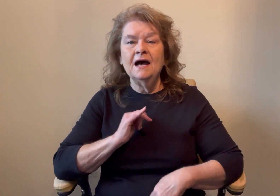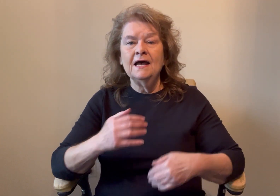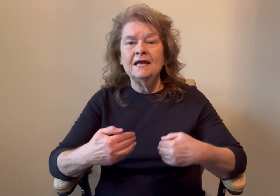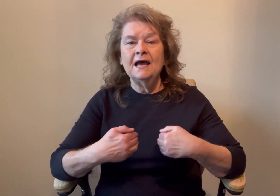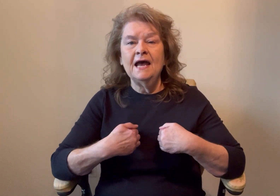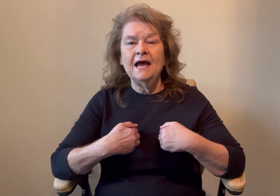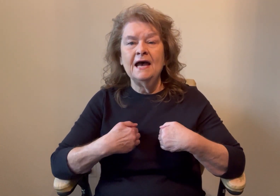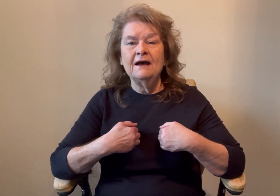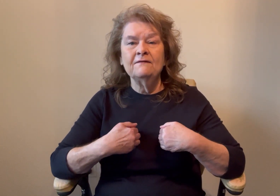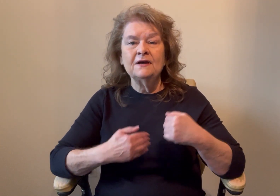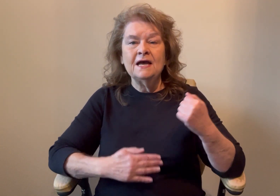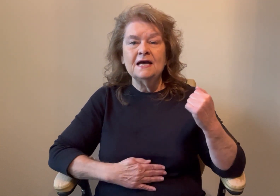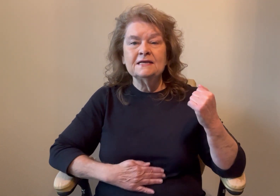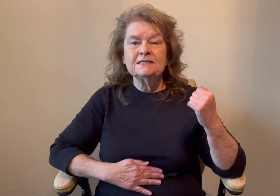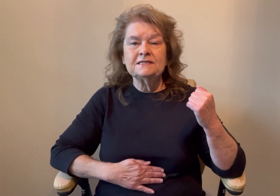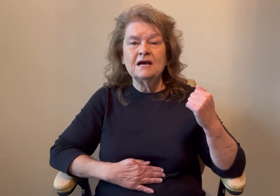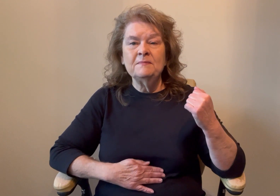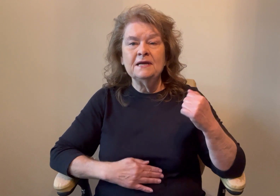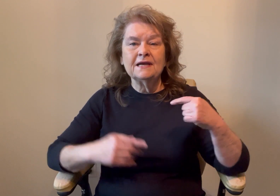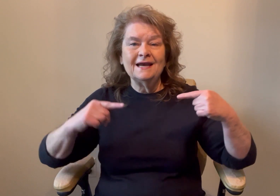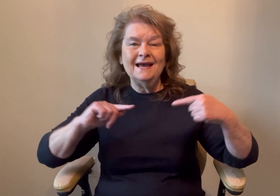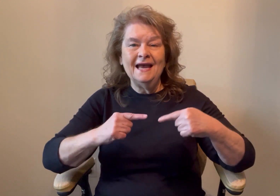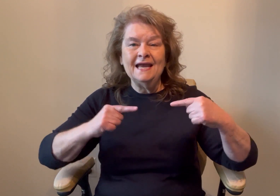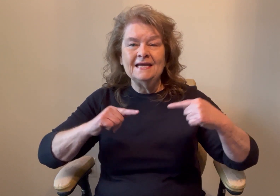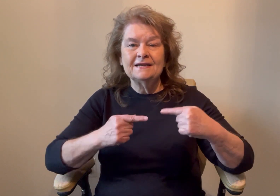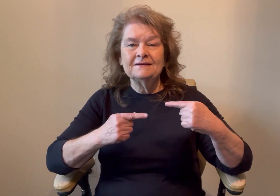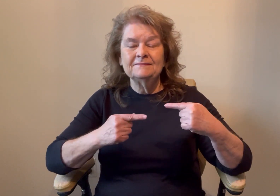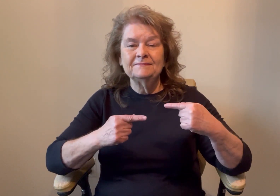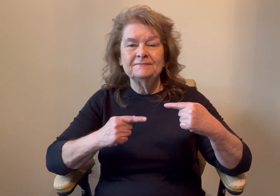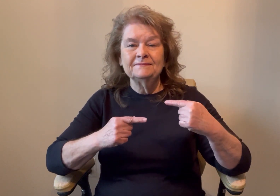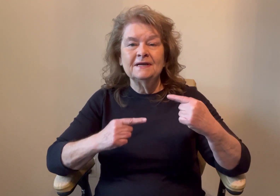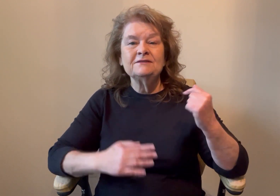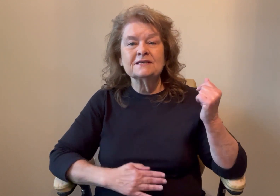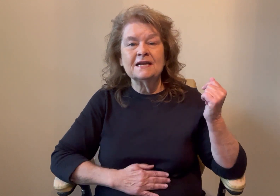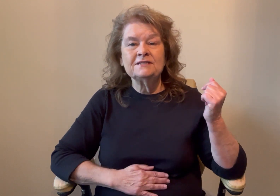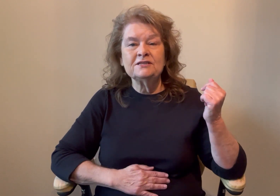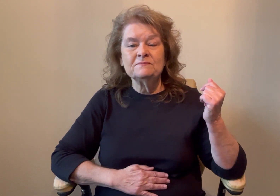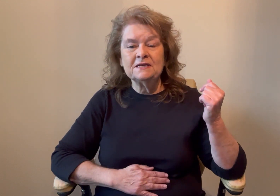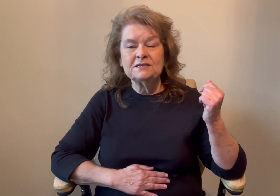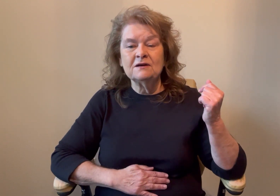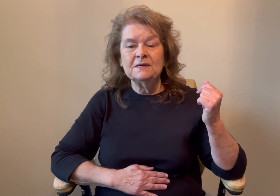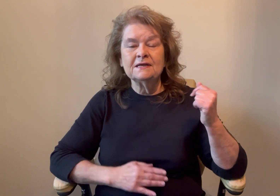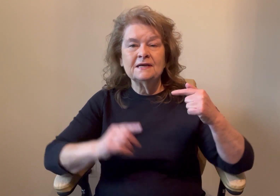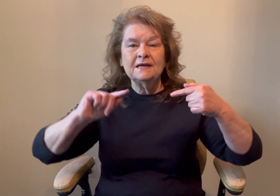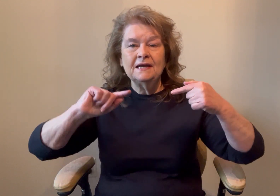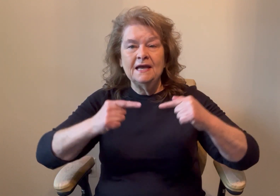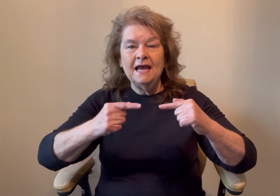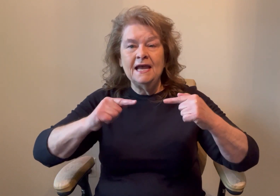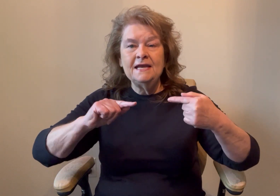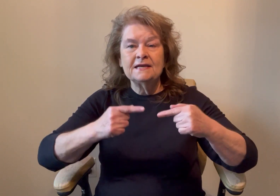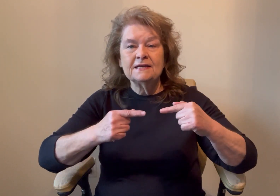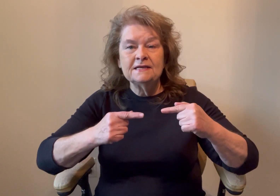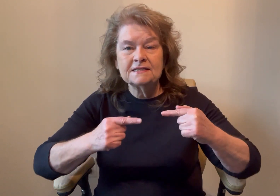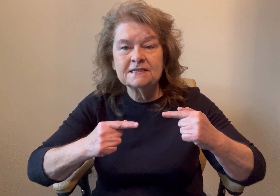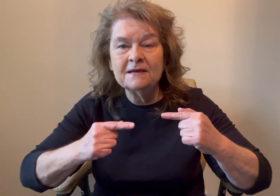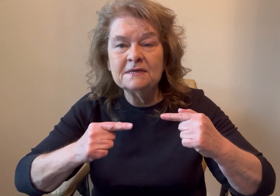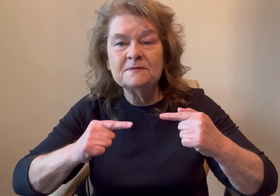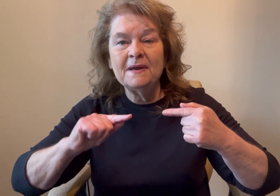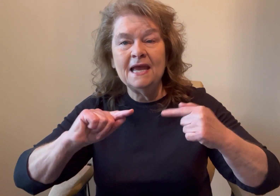I have stomach ache. Just kind of touching my stomach. Ache is the same as